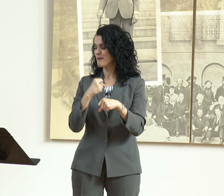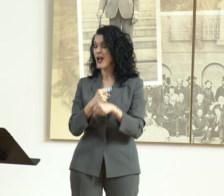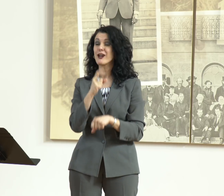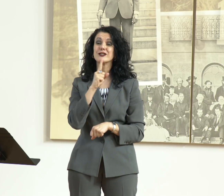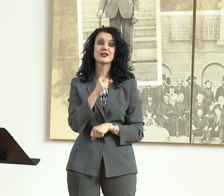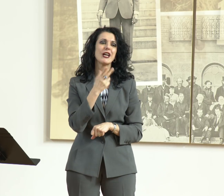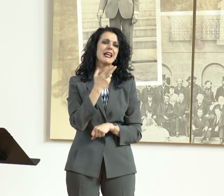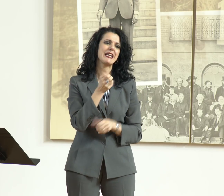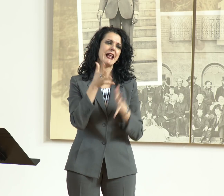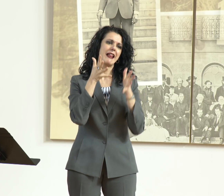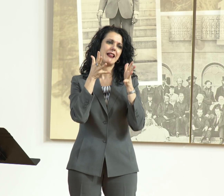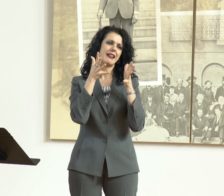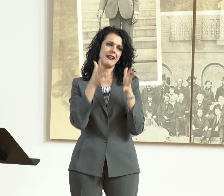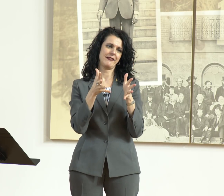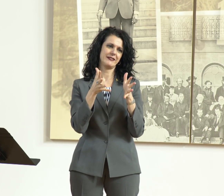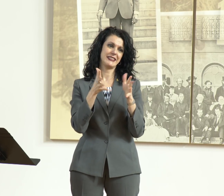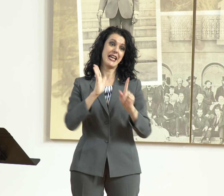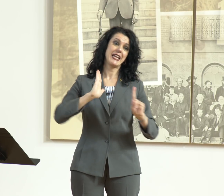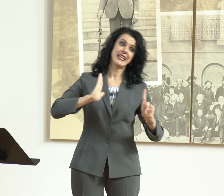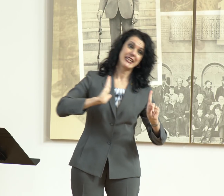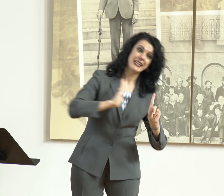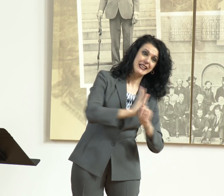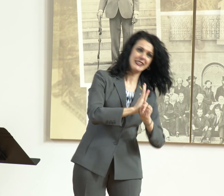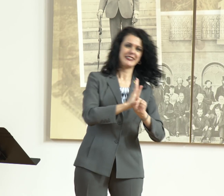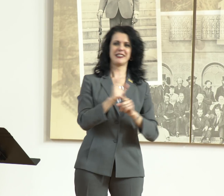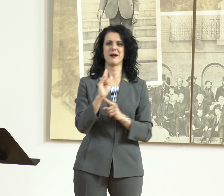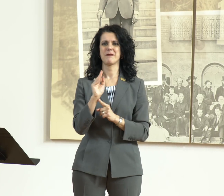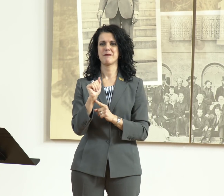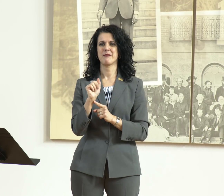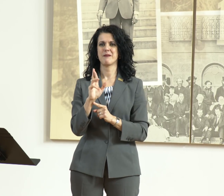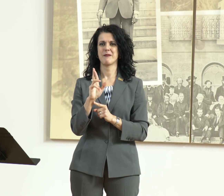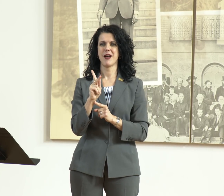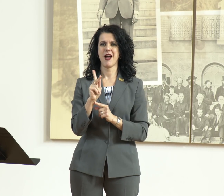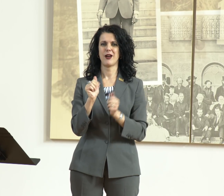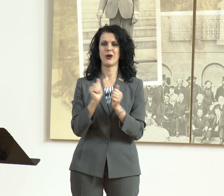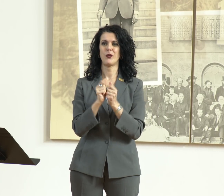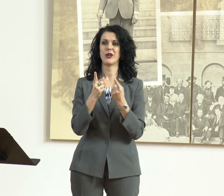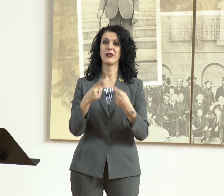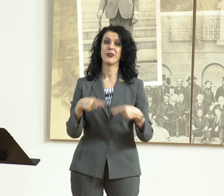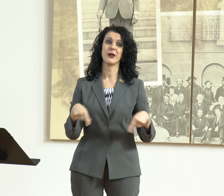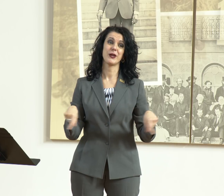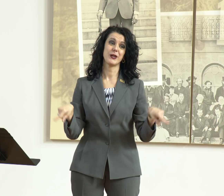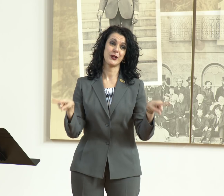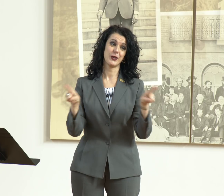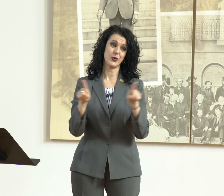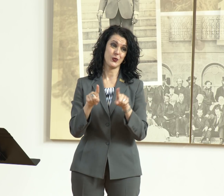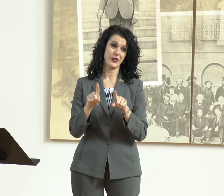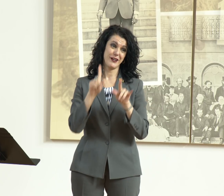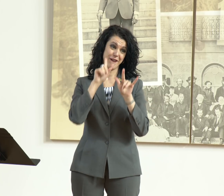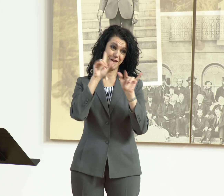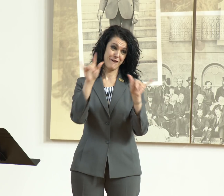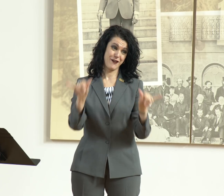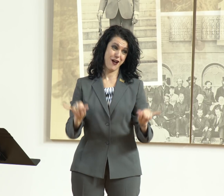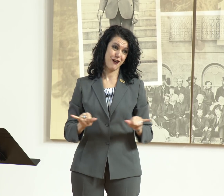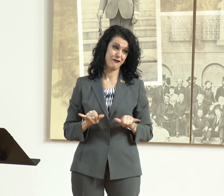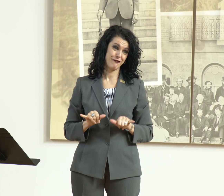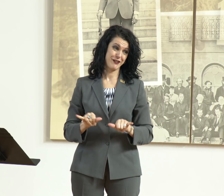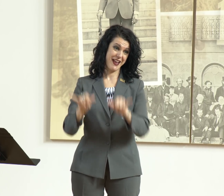And now with this bookmark, you can make sure that he leaves his mark with you